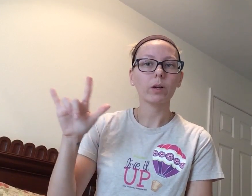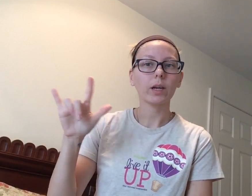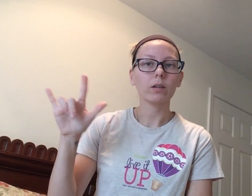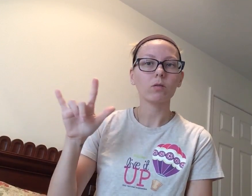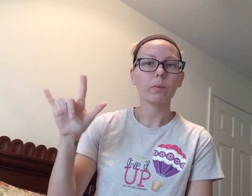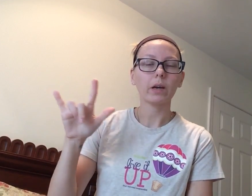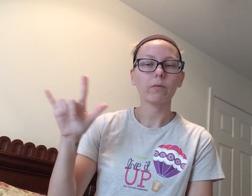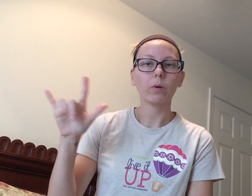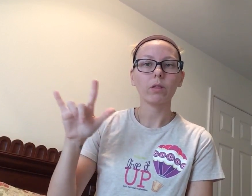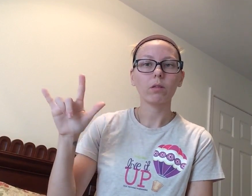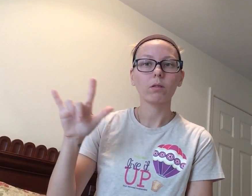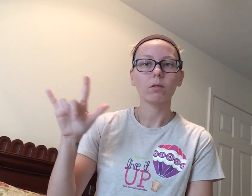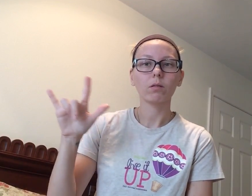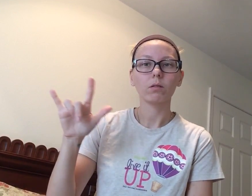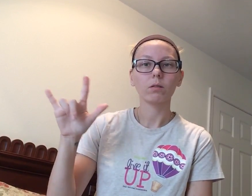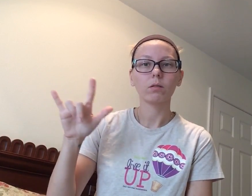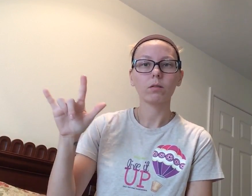it kind of goes back and forth.